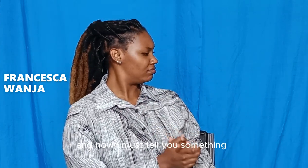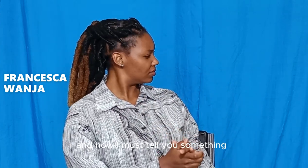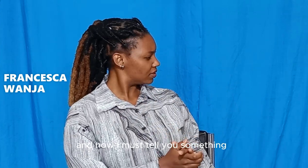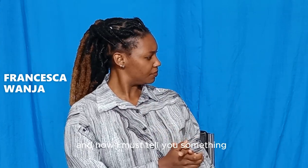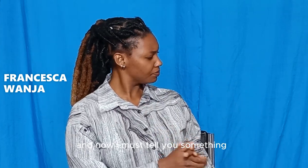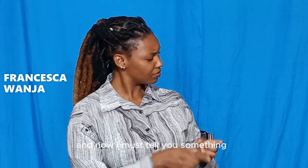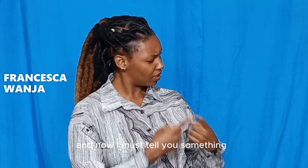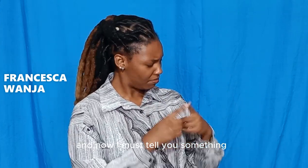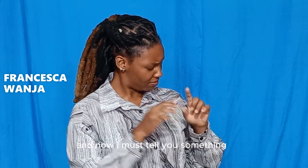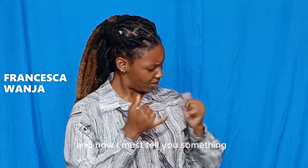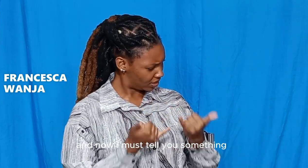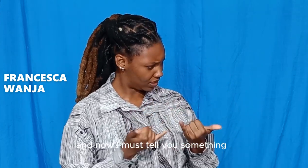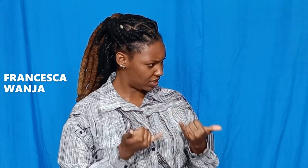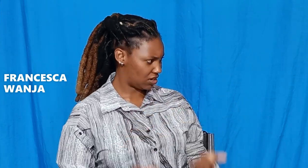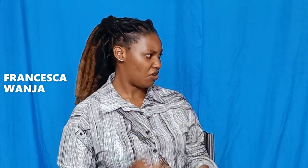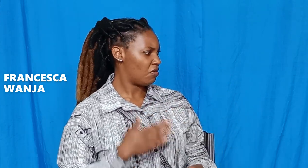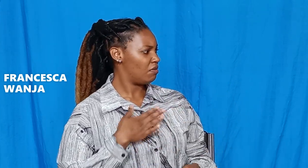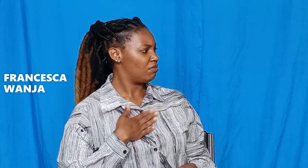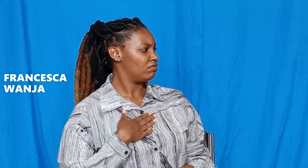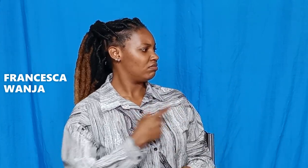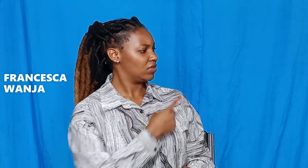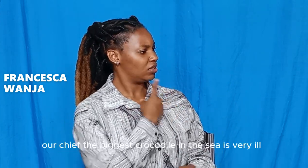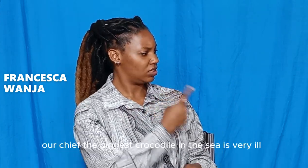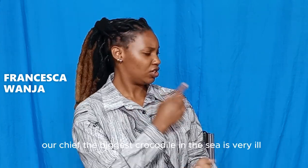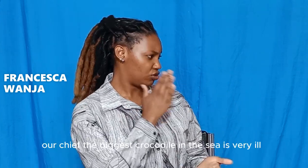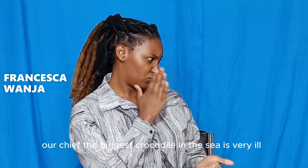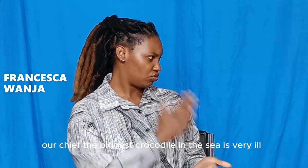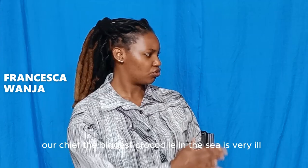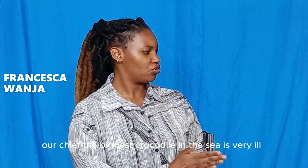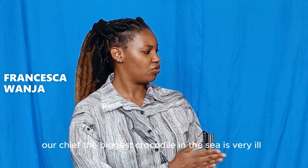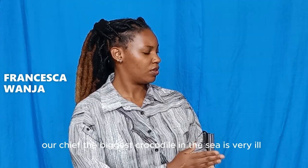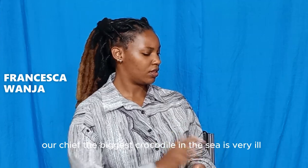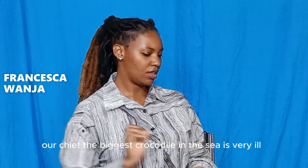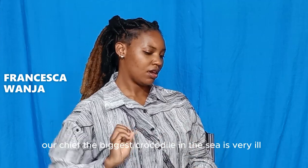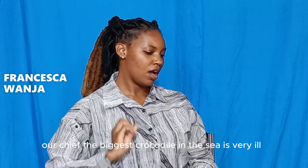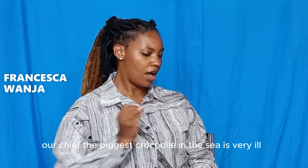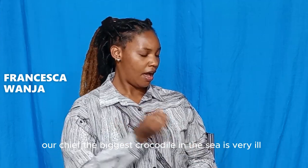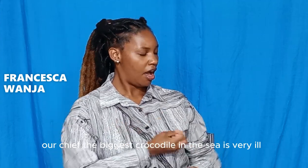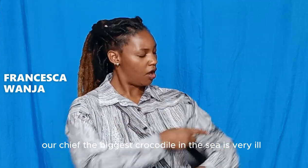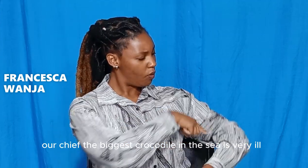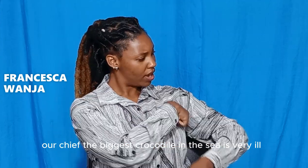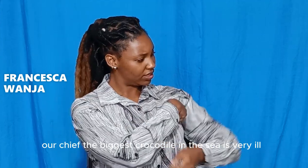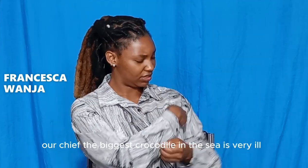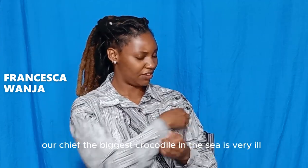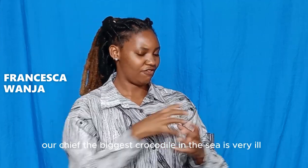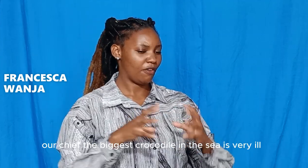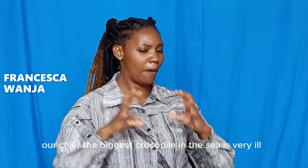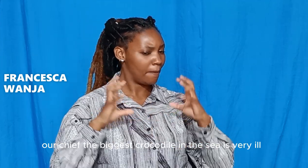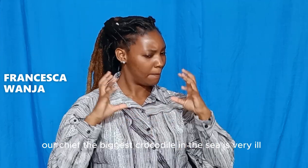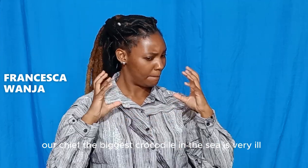tell you something. Our chief, the biggest crocodile in the sea,